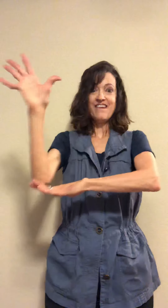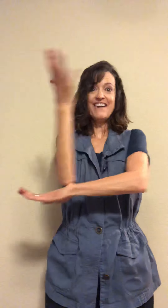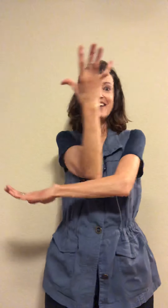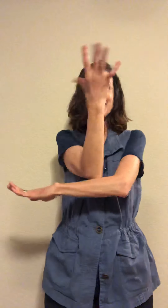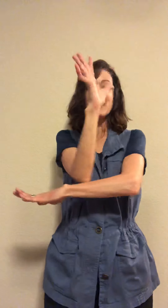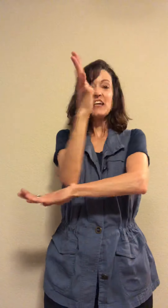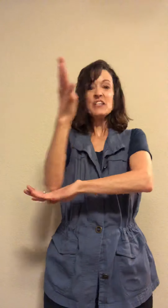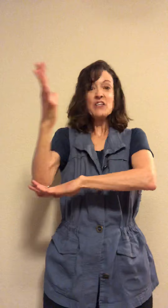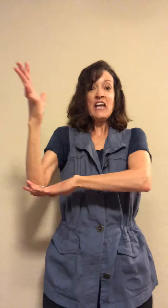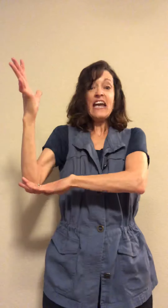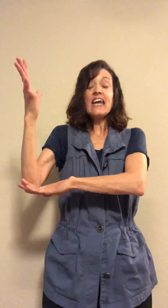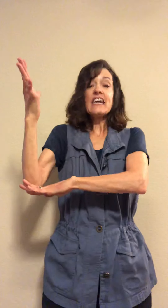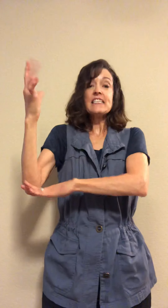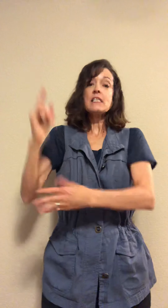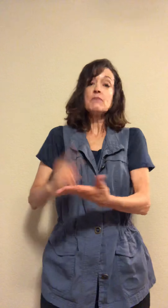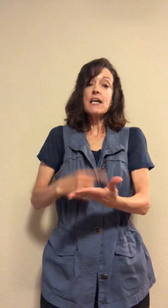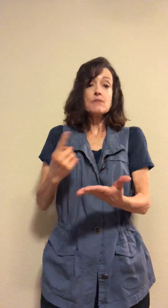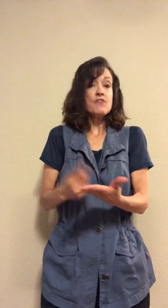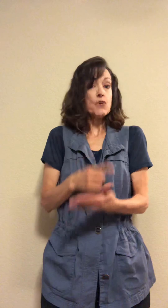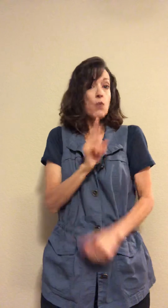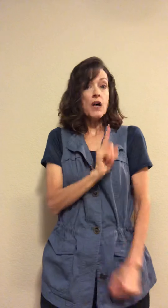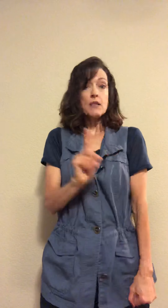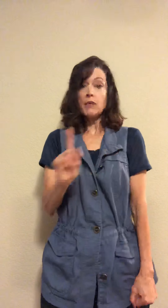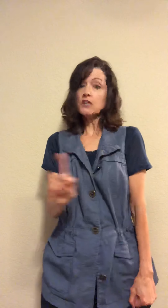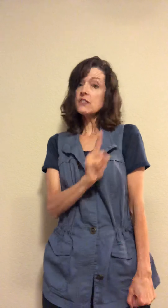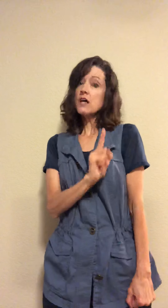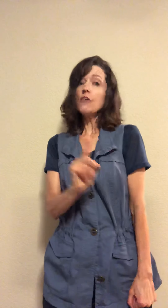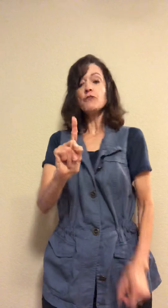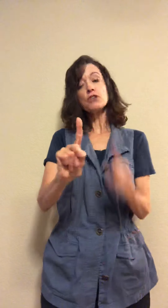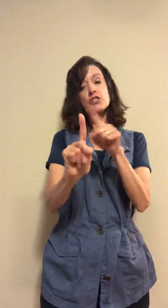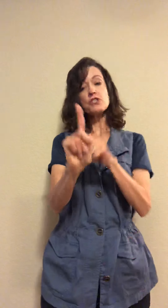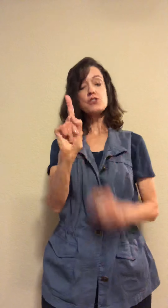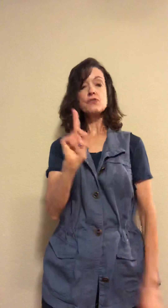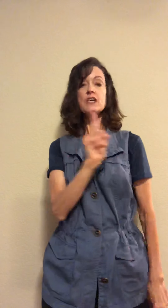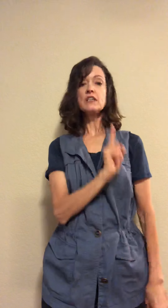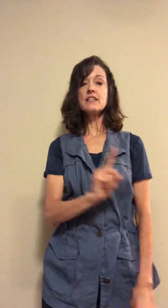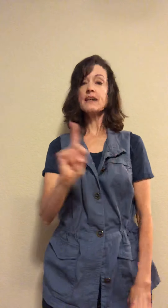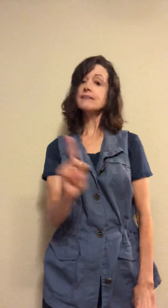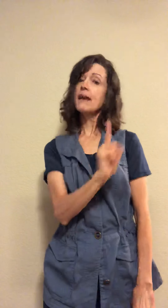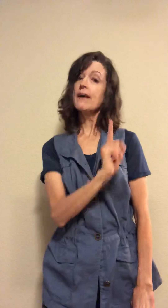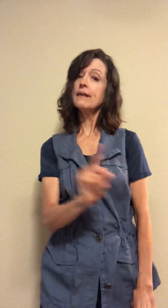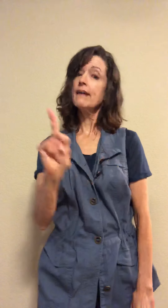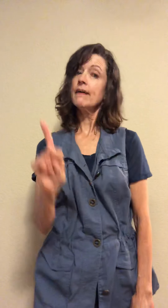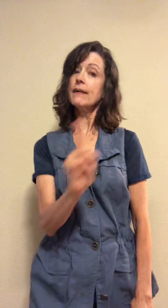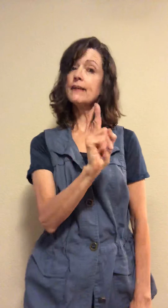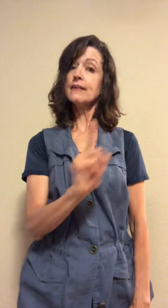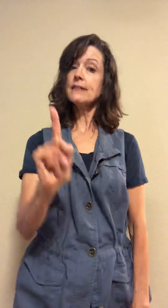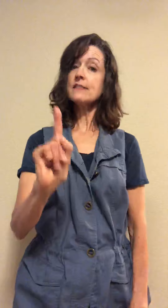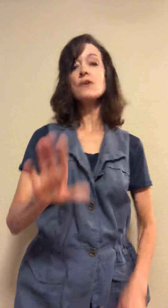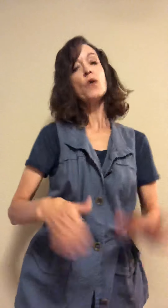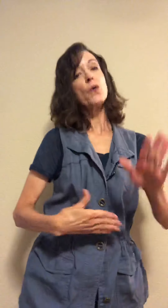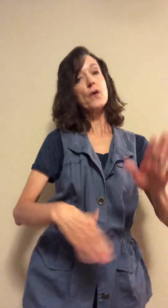right? And sometimes if you're walking by yourself, you can just do the index hand like this, or